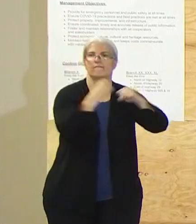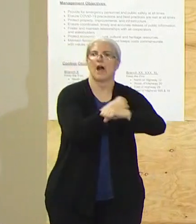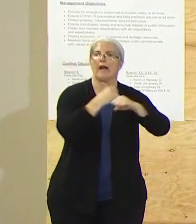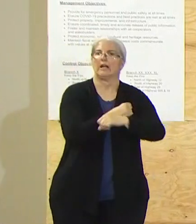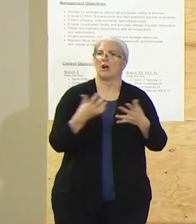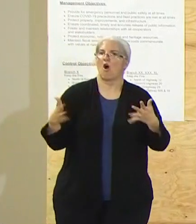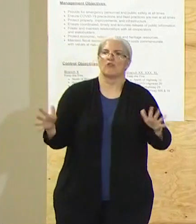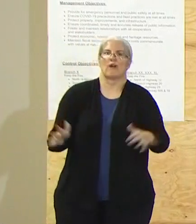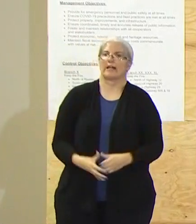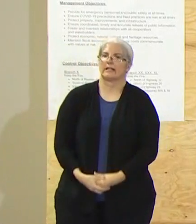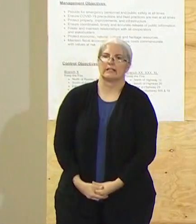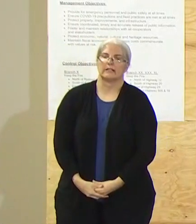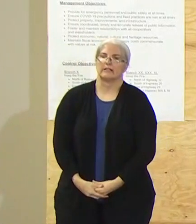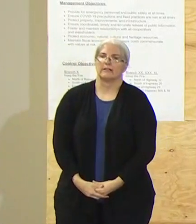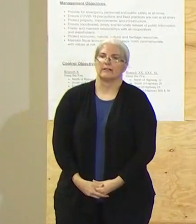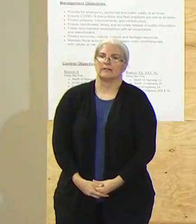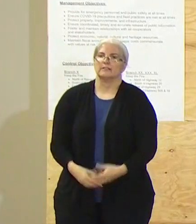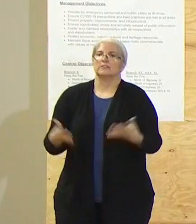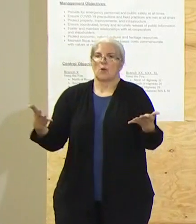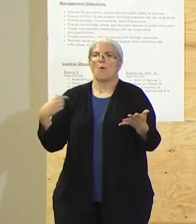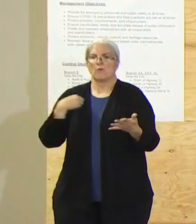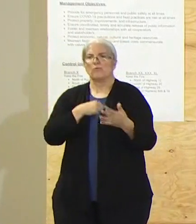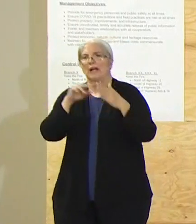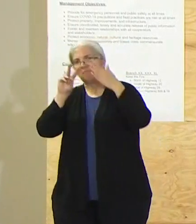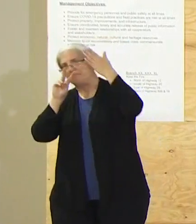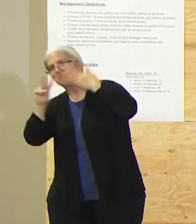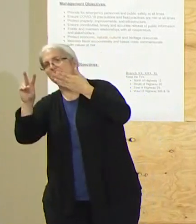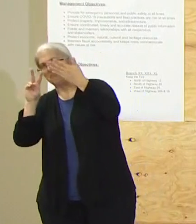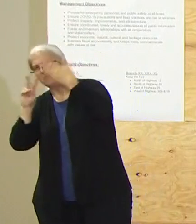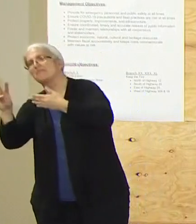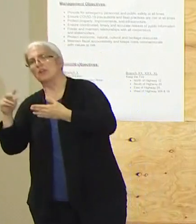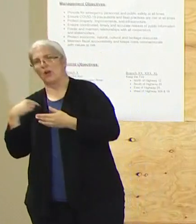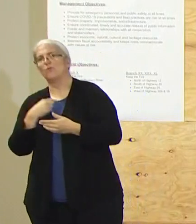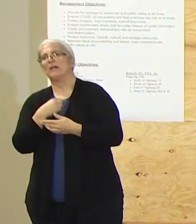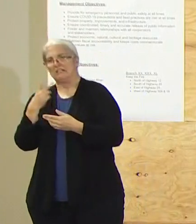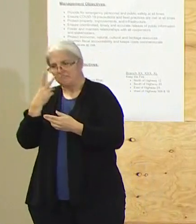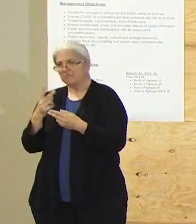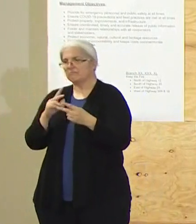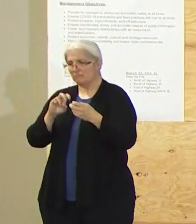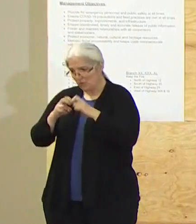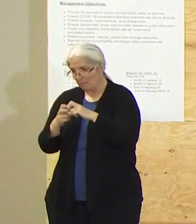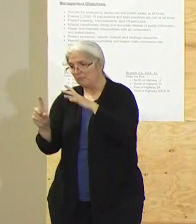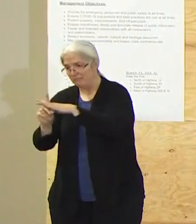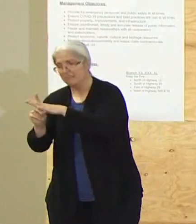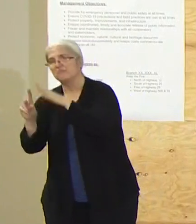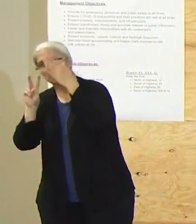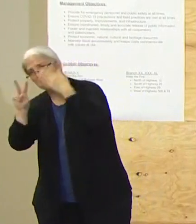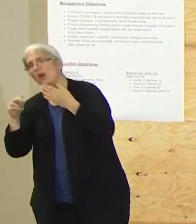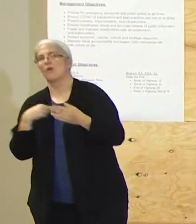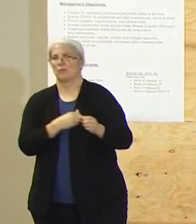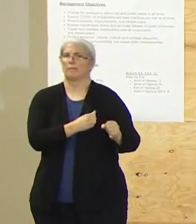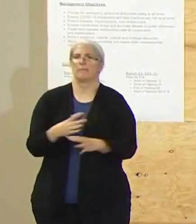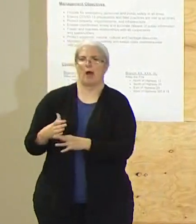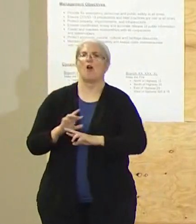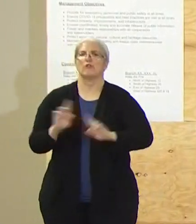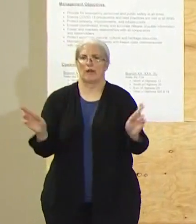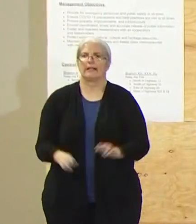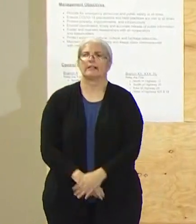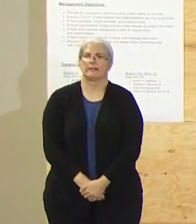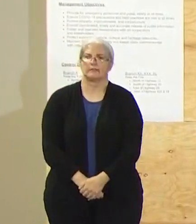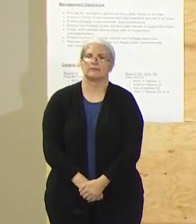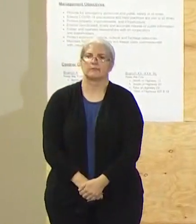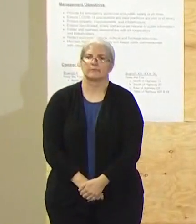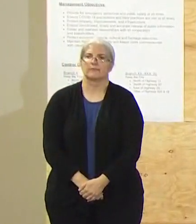yes, we are substantially backfilling that. There's a question about renewable energy given the blackouts that we've